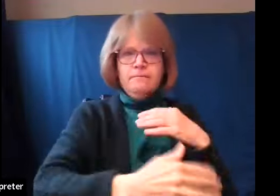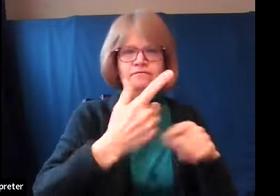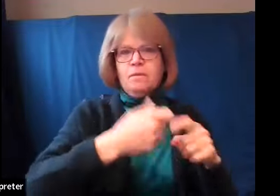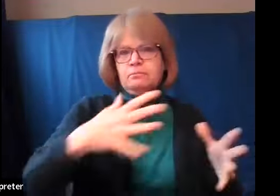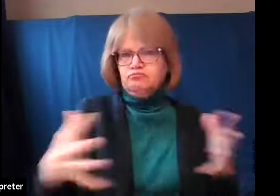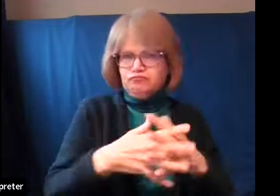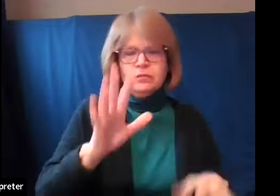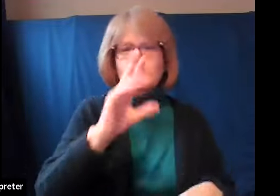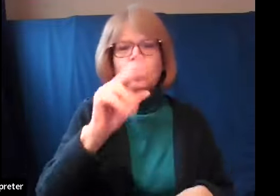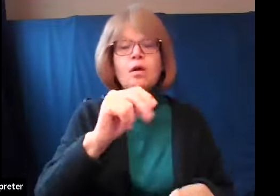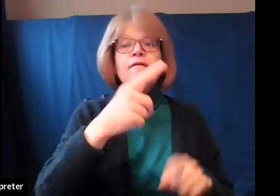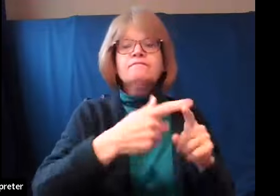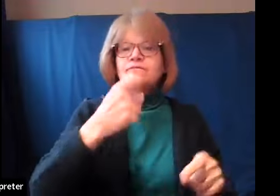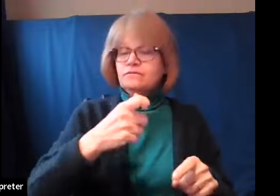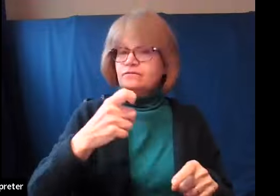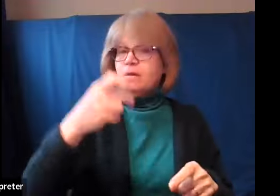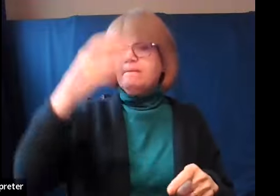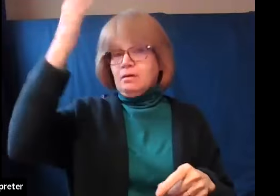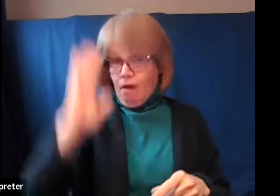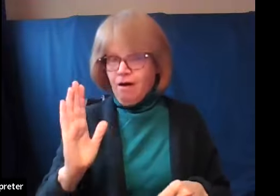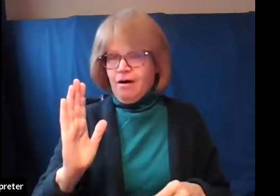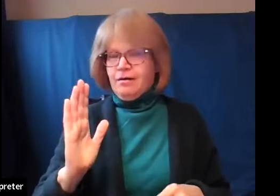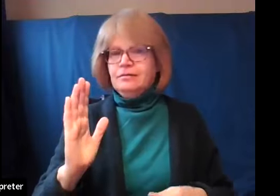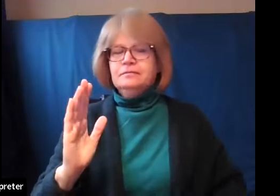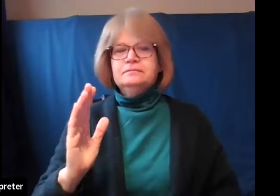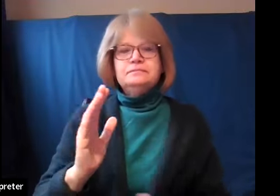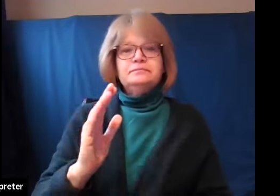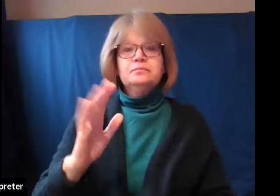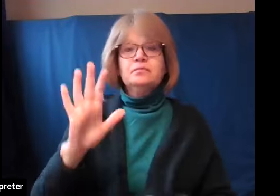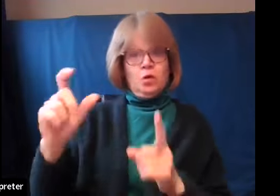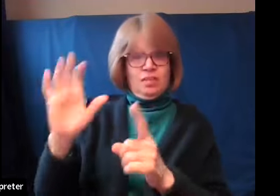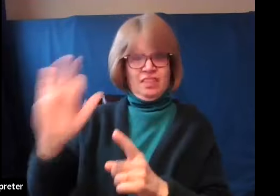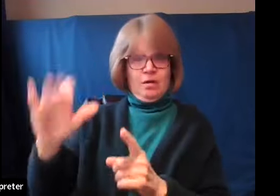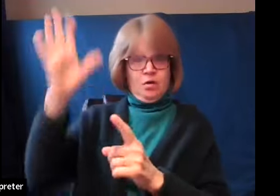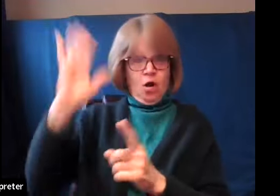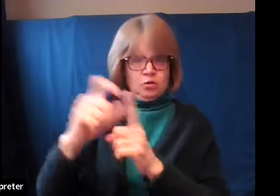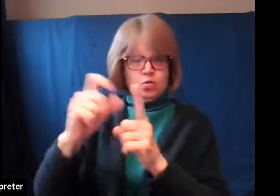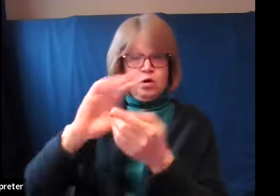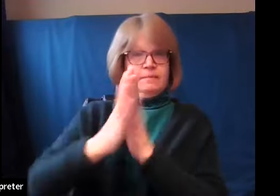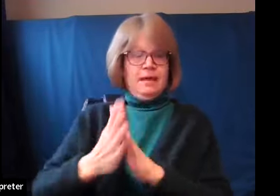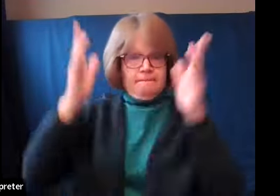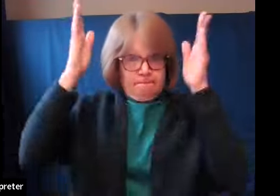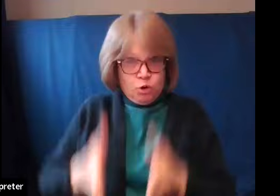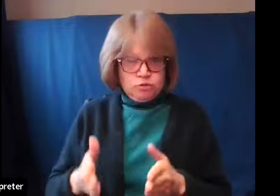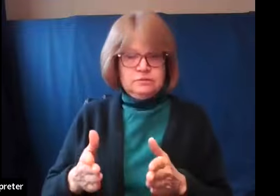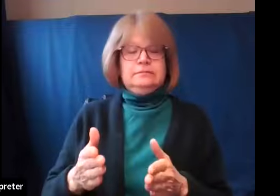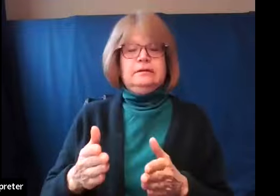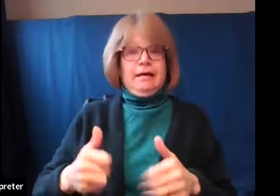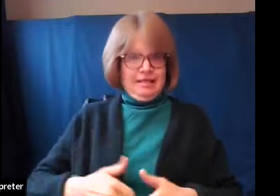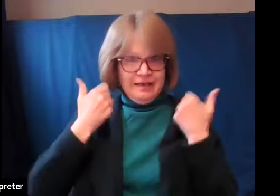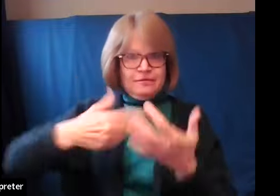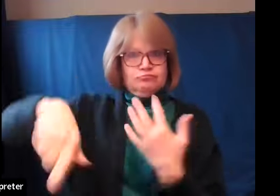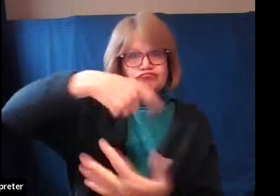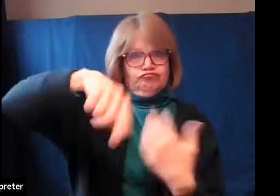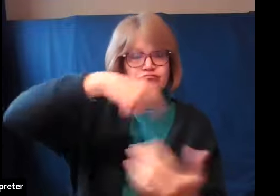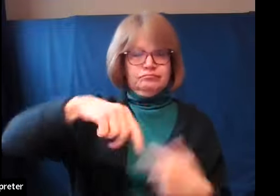of the flesh or the will of man, but of God. And the Word became flesh and lived among us, and we have seen his